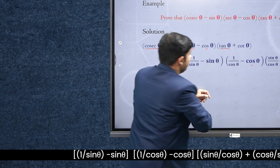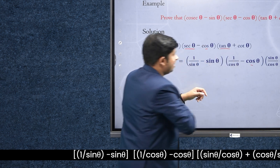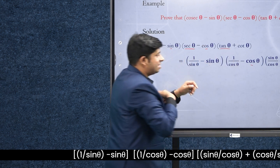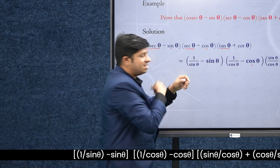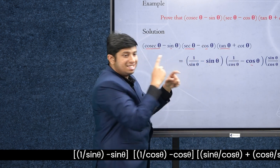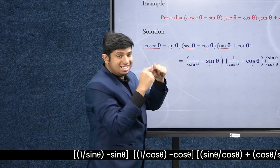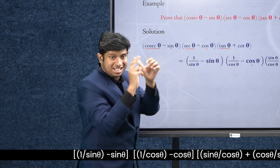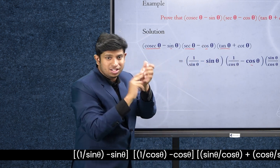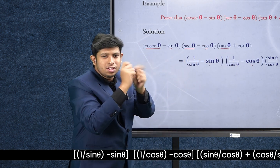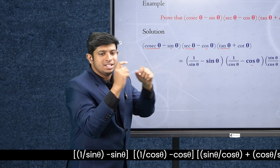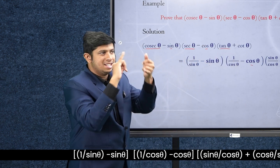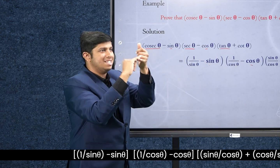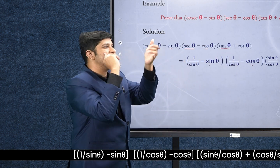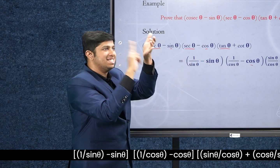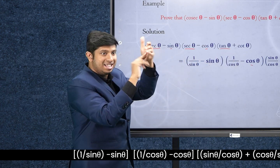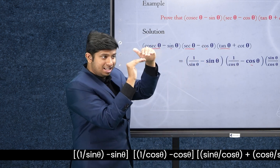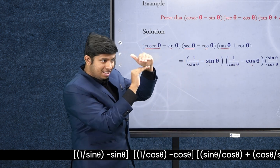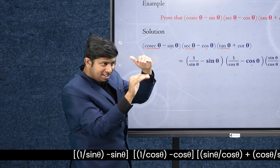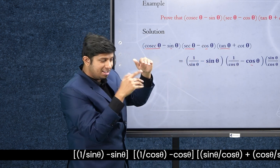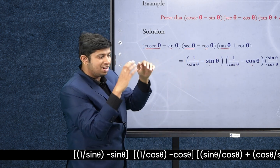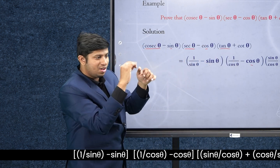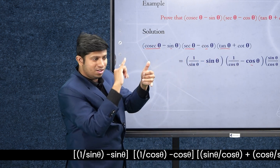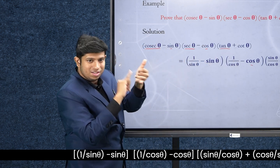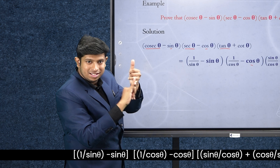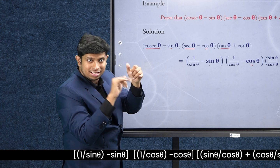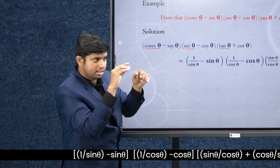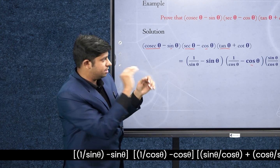into sin theta by cos theta plus cos theta by sin theta.